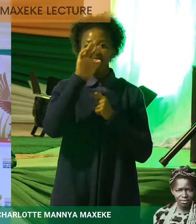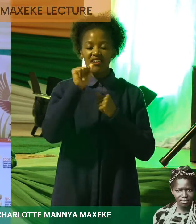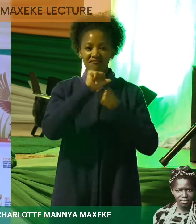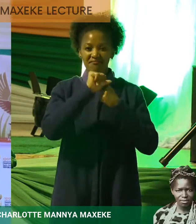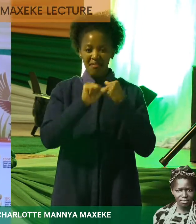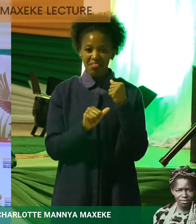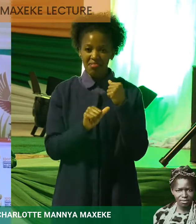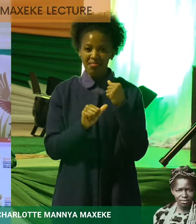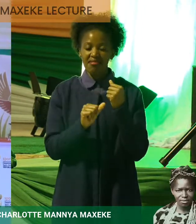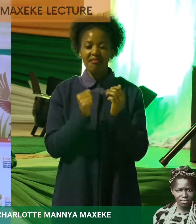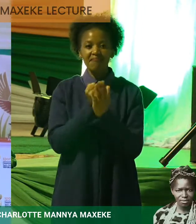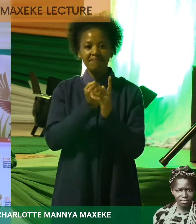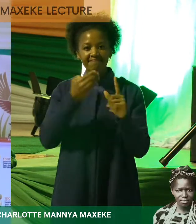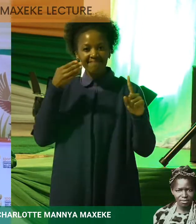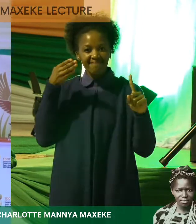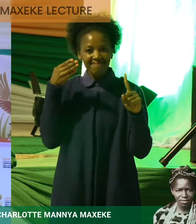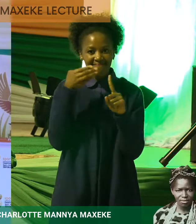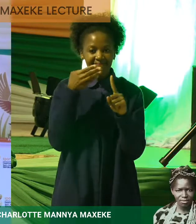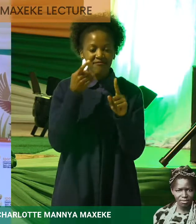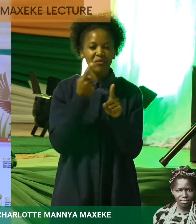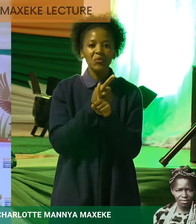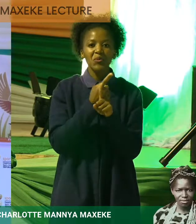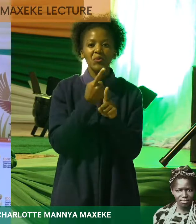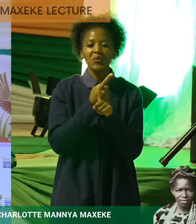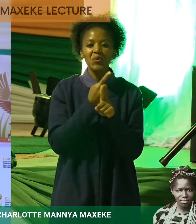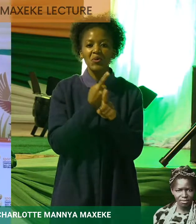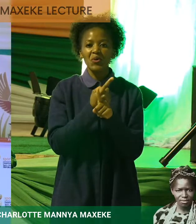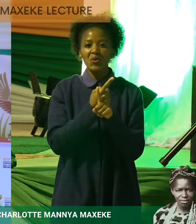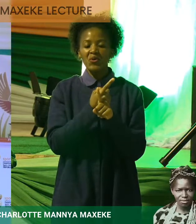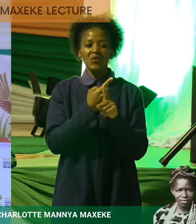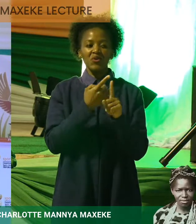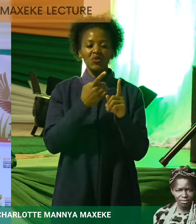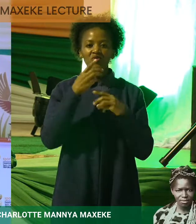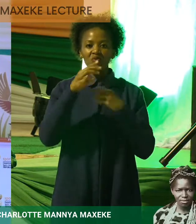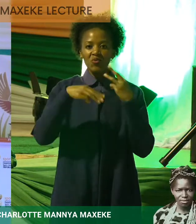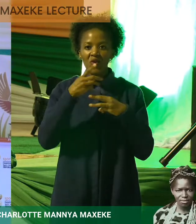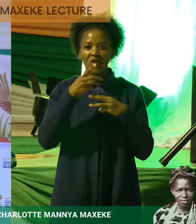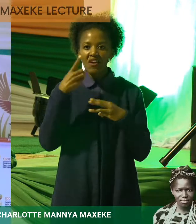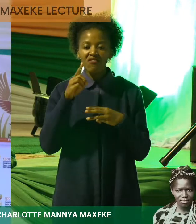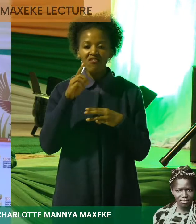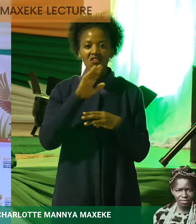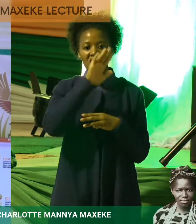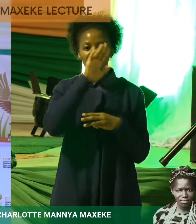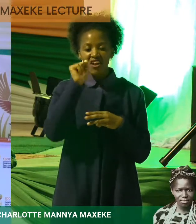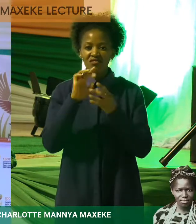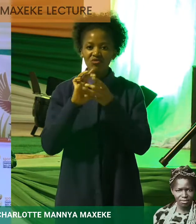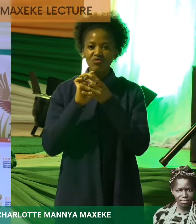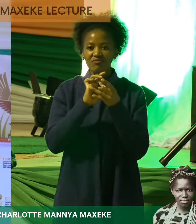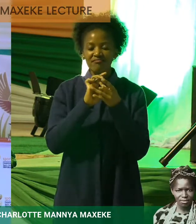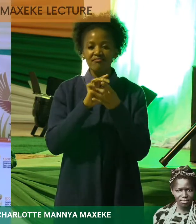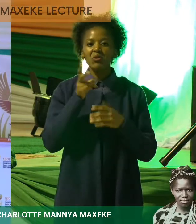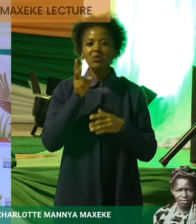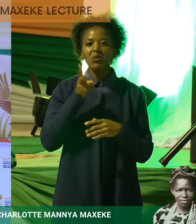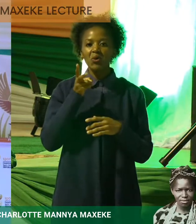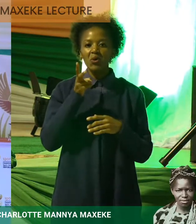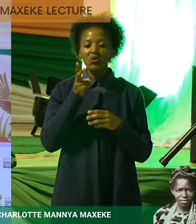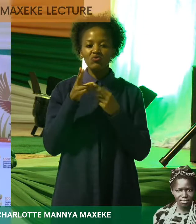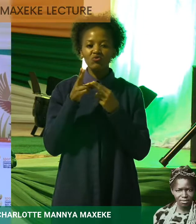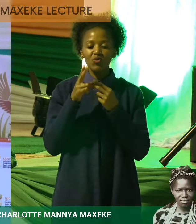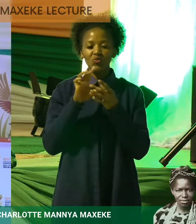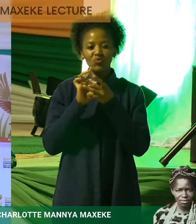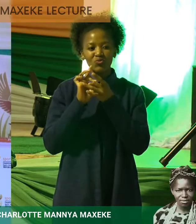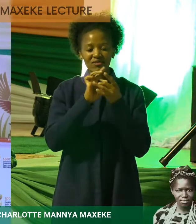let us aim to always strengthen the framework of African solidarity and also unity in